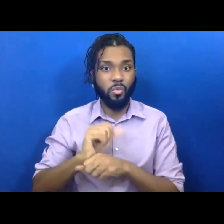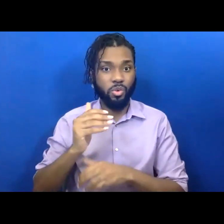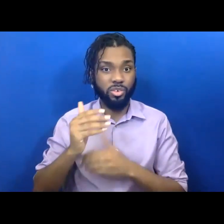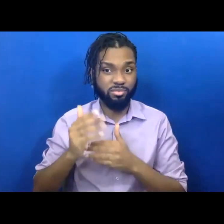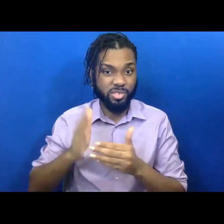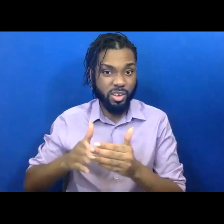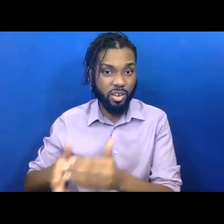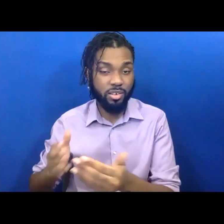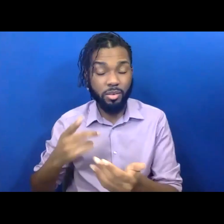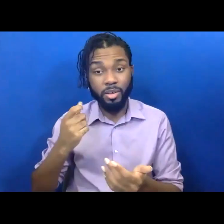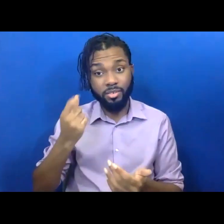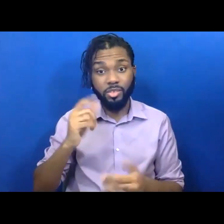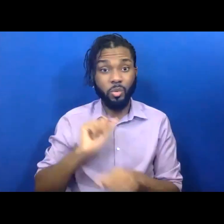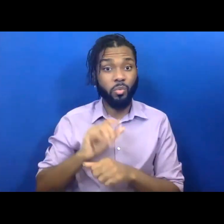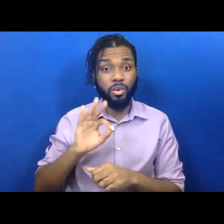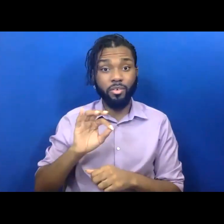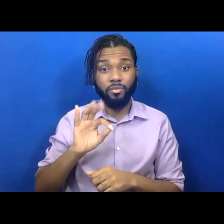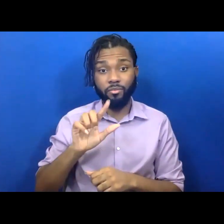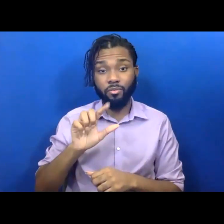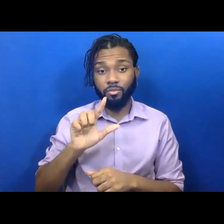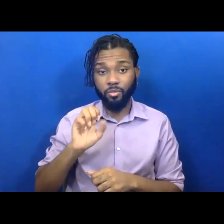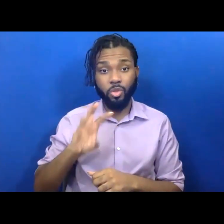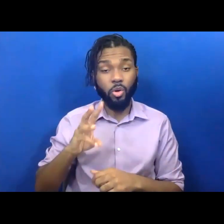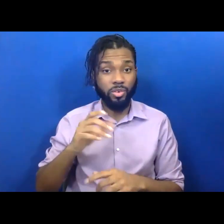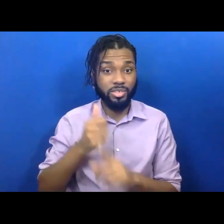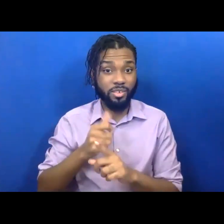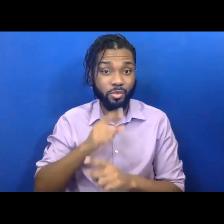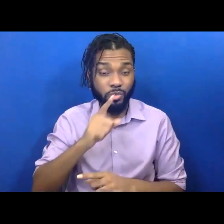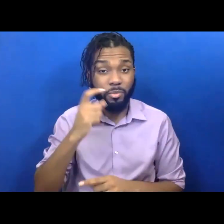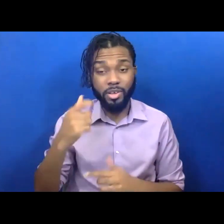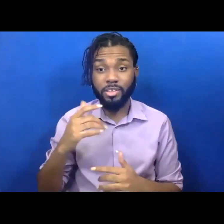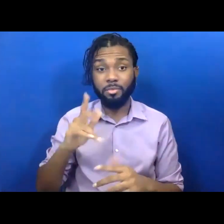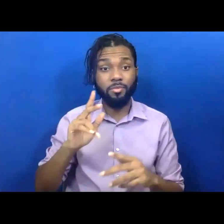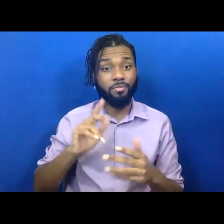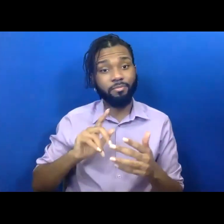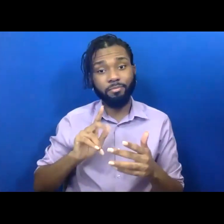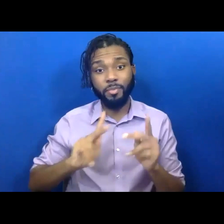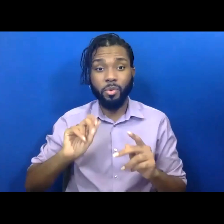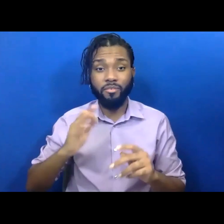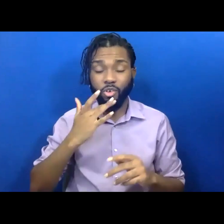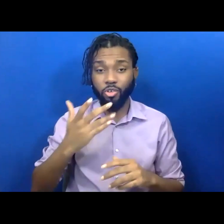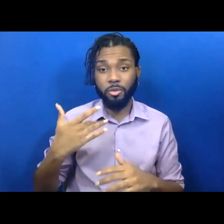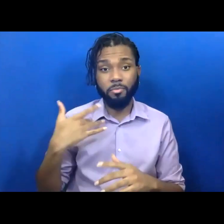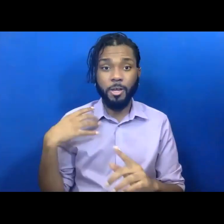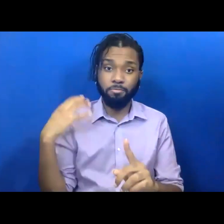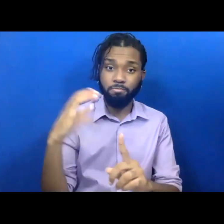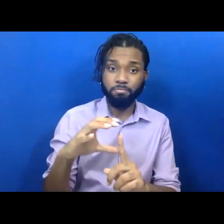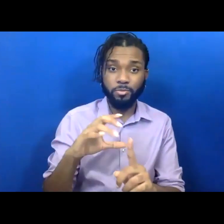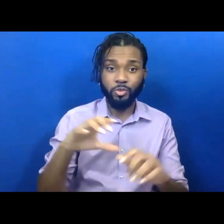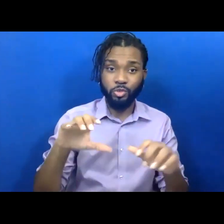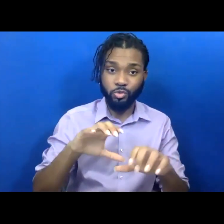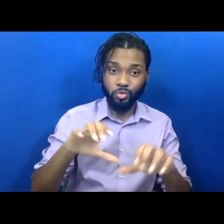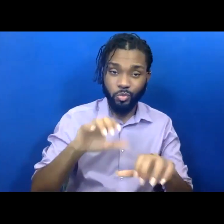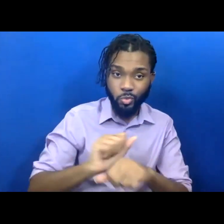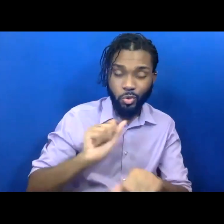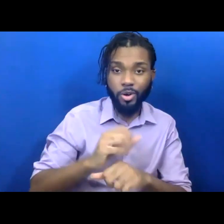It's real for scholars of color who are often asked to do service, asked to be the ones to historically repair the